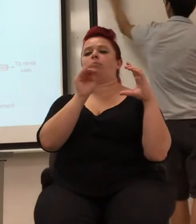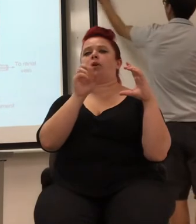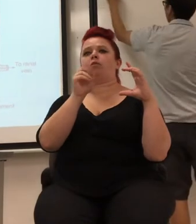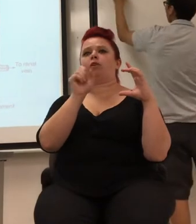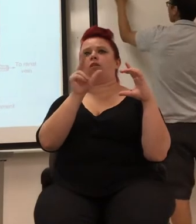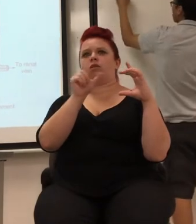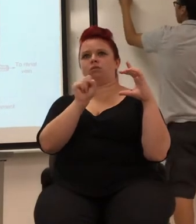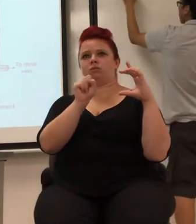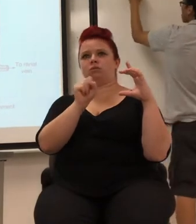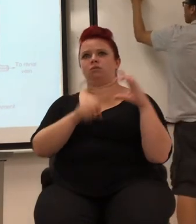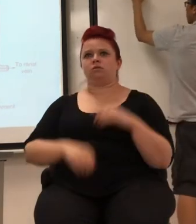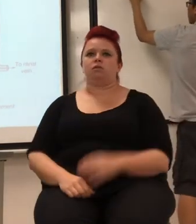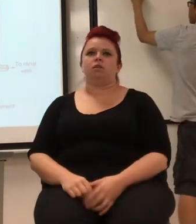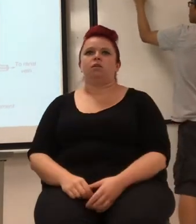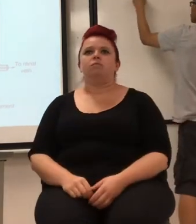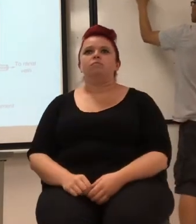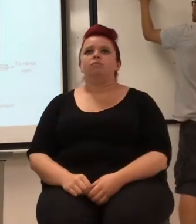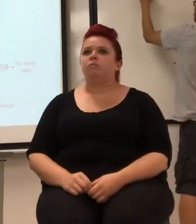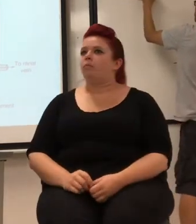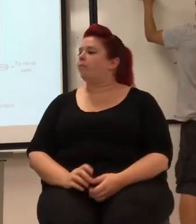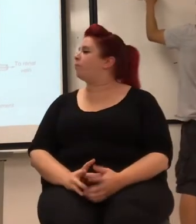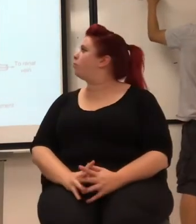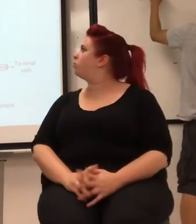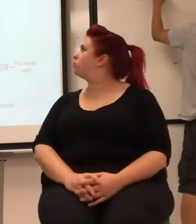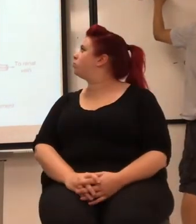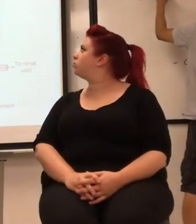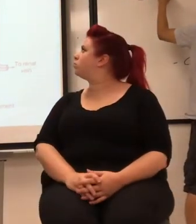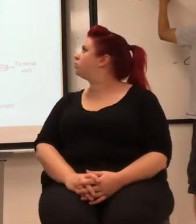The capillary beds, one is the glomerulus